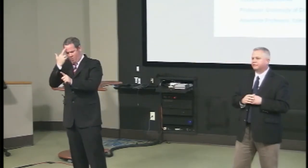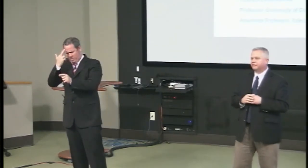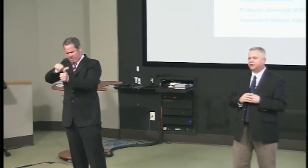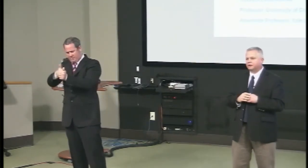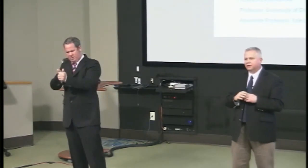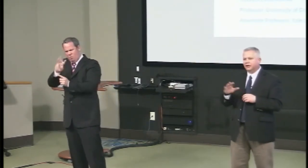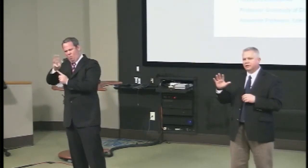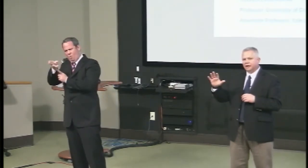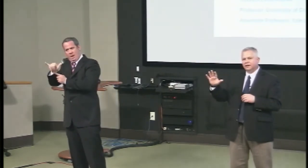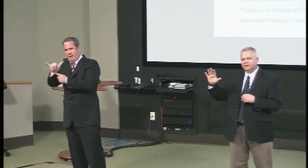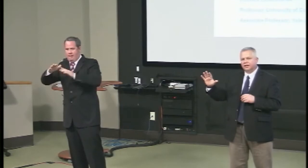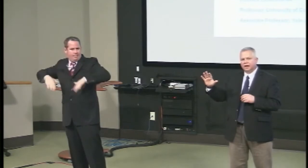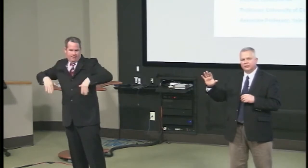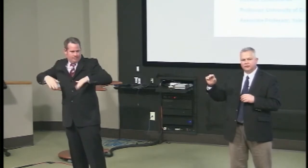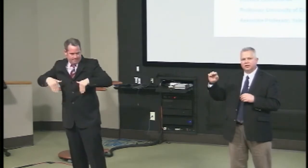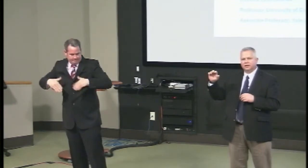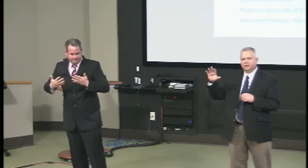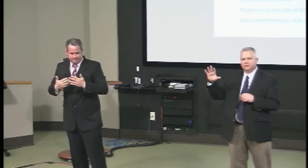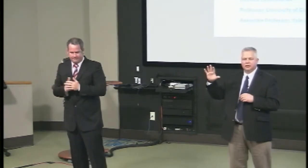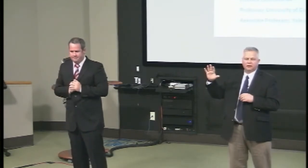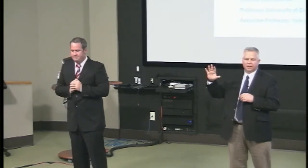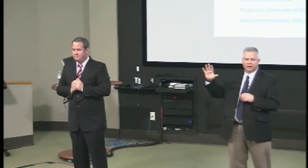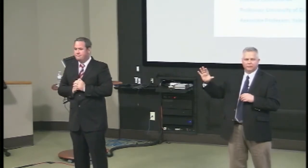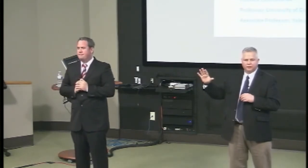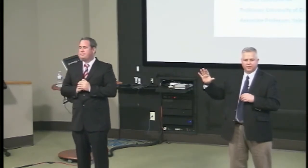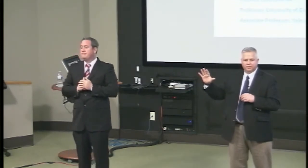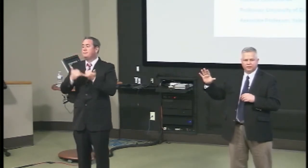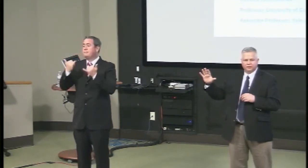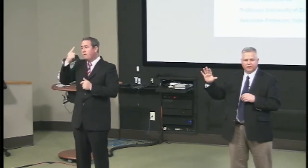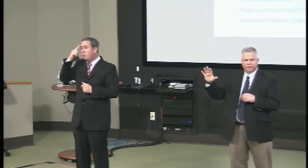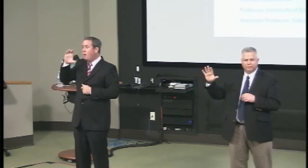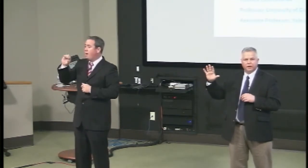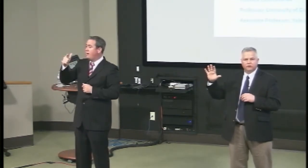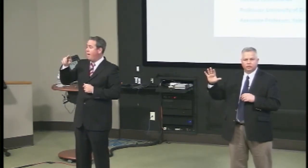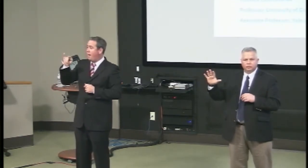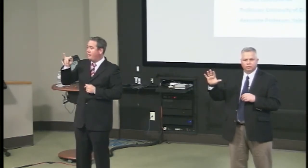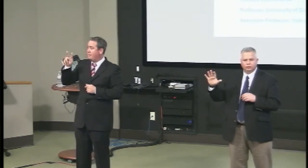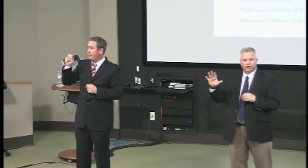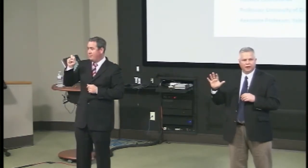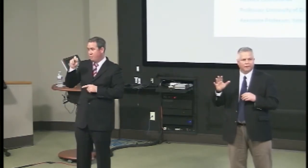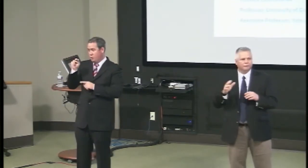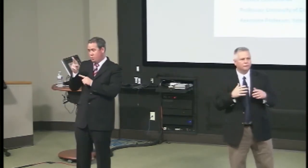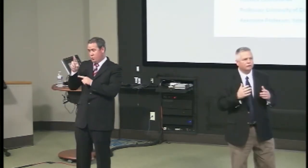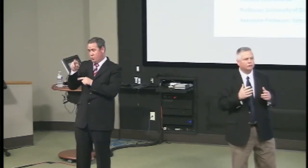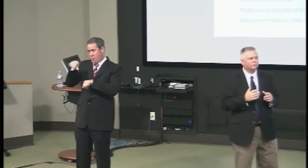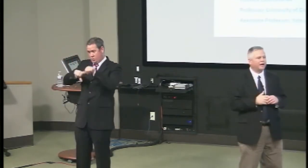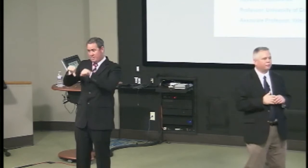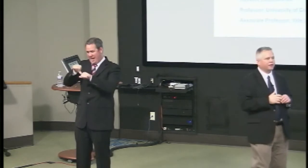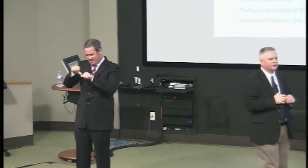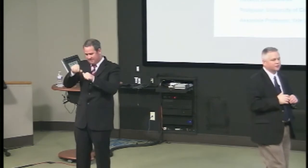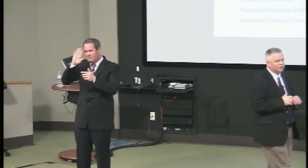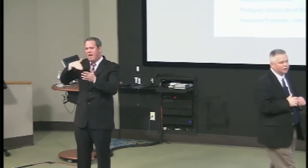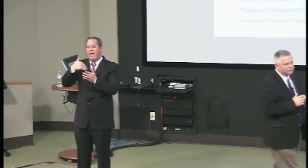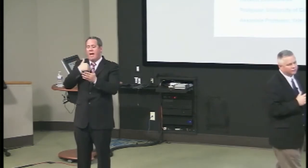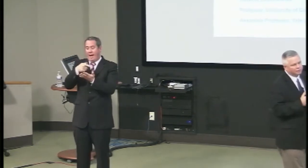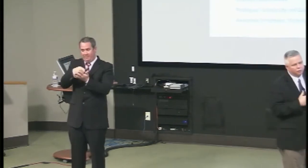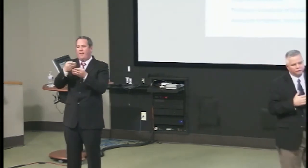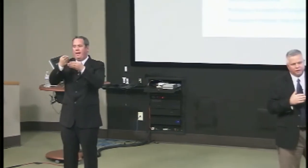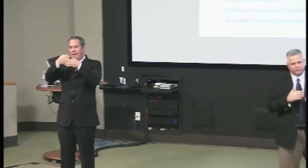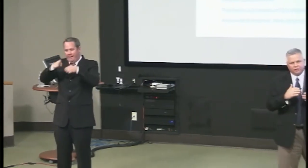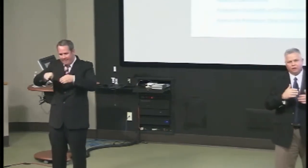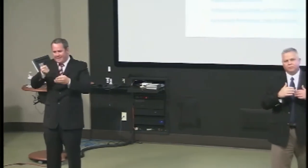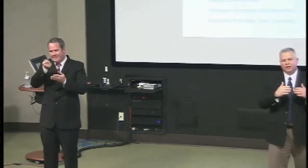interdisciplinary field that links psychology and other fields to neural pathways. It's very